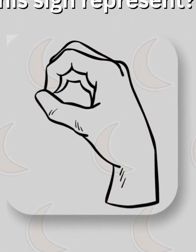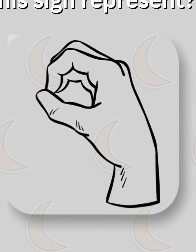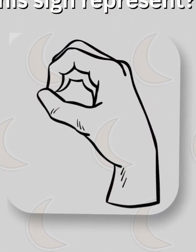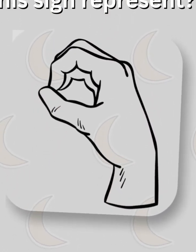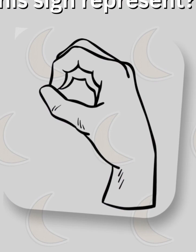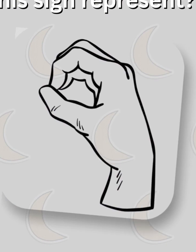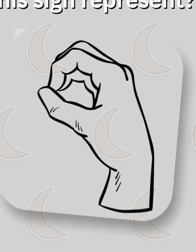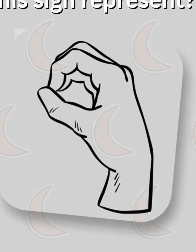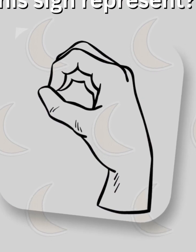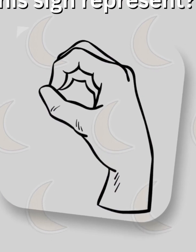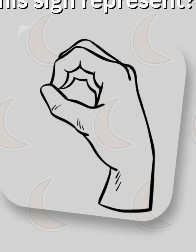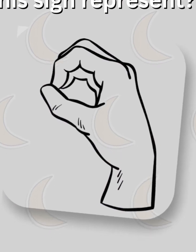It's O.